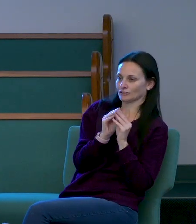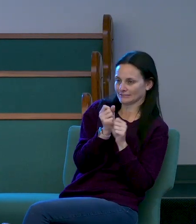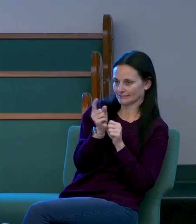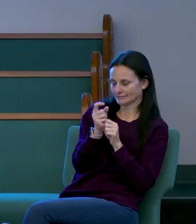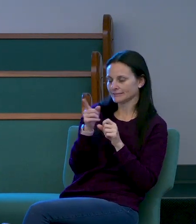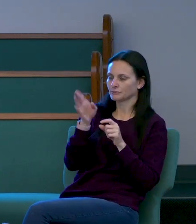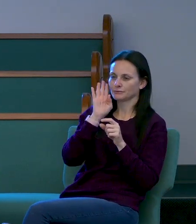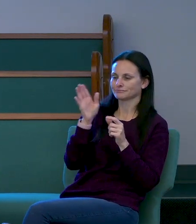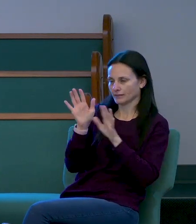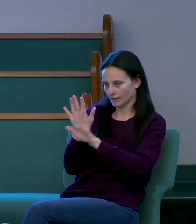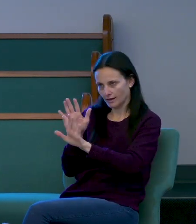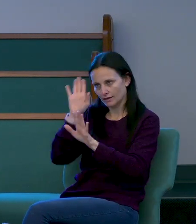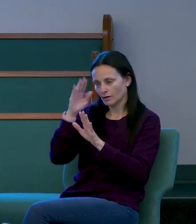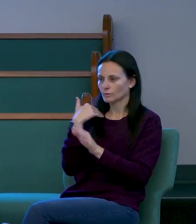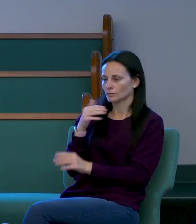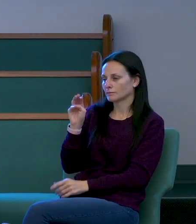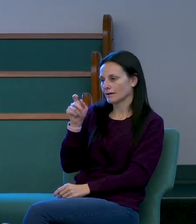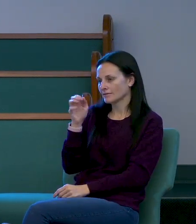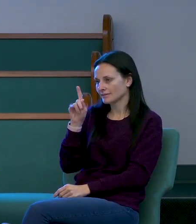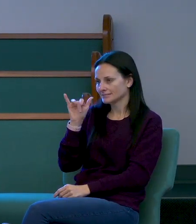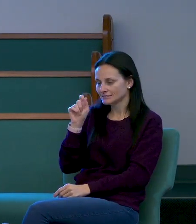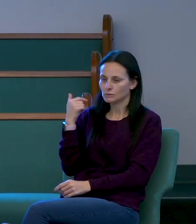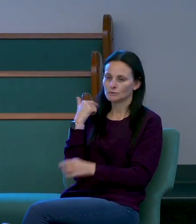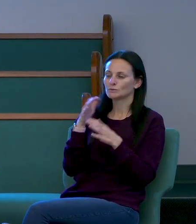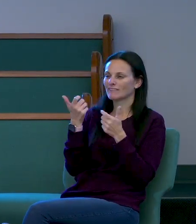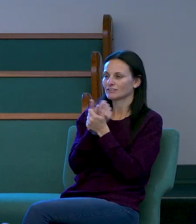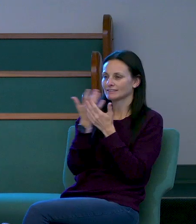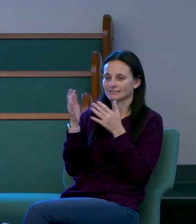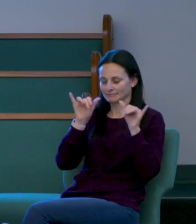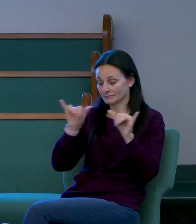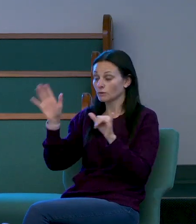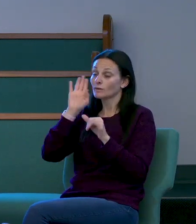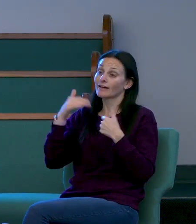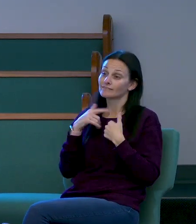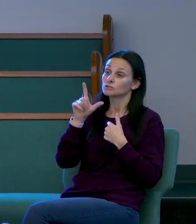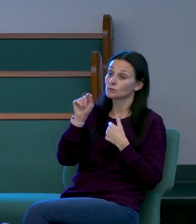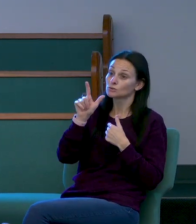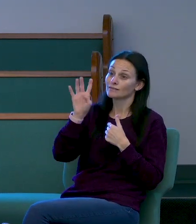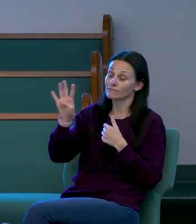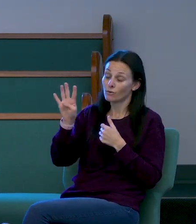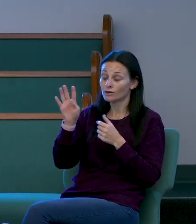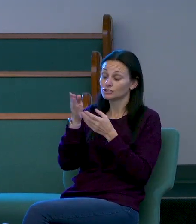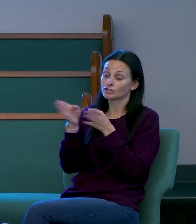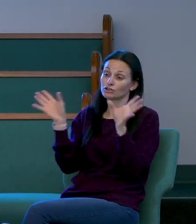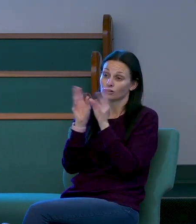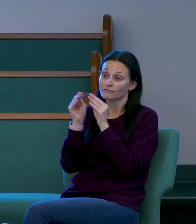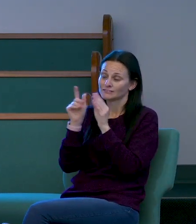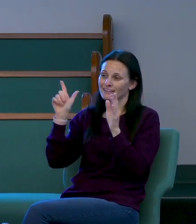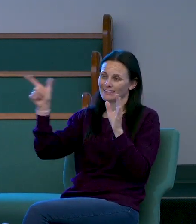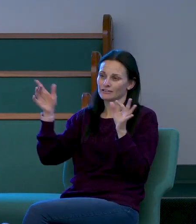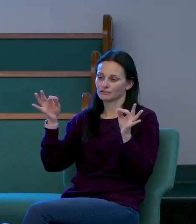the, I know, we're Methodist, so we do everything just a little bit like this. We'll have the 2024 annual general conference